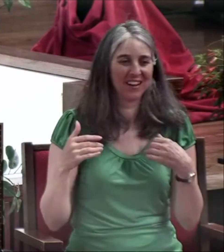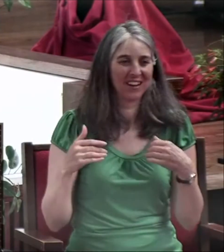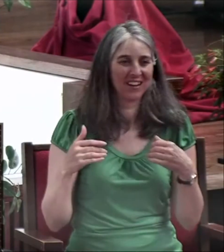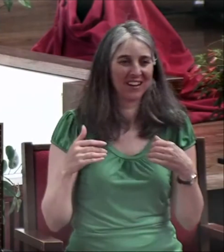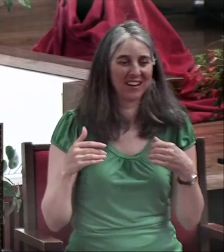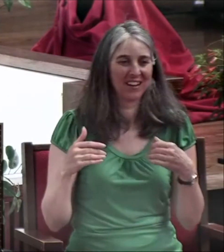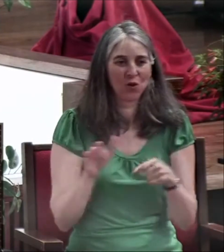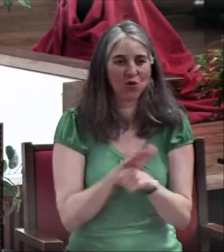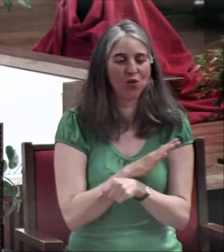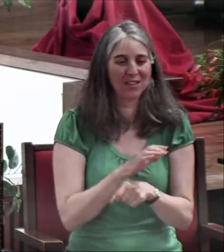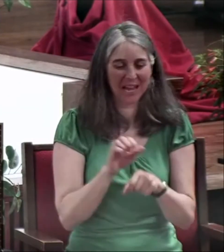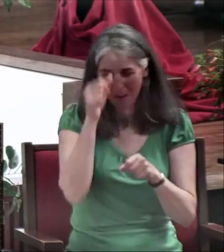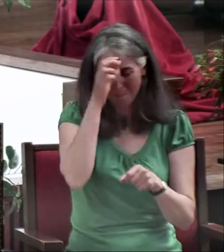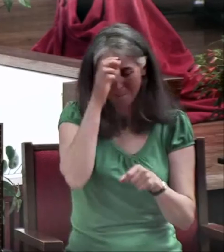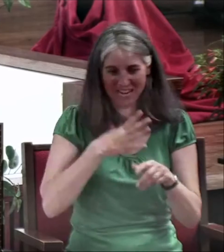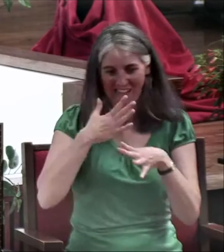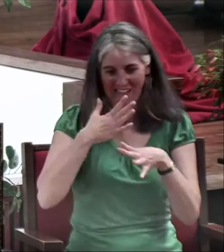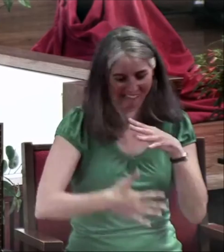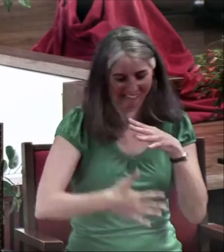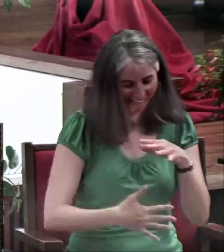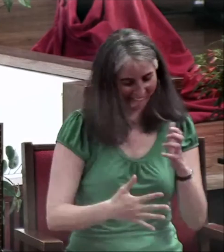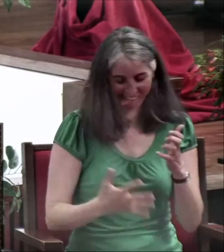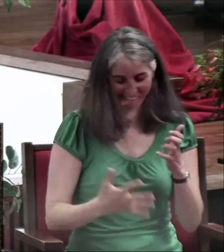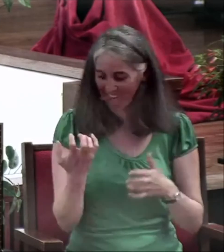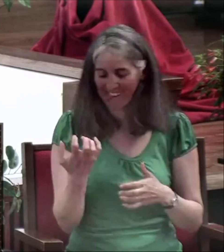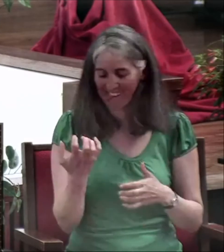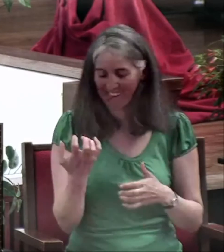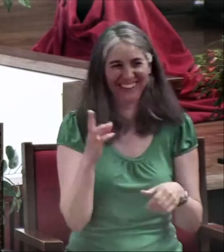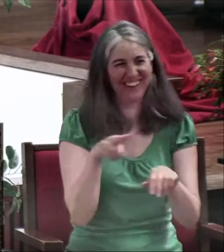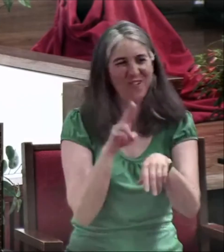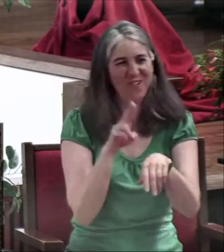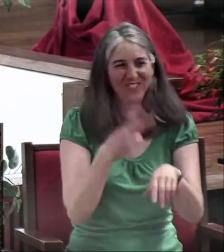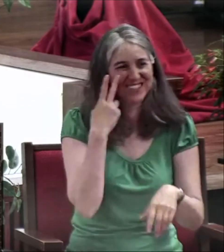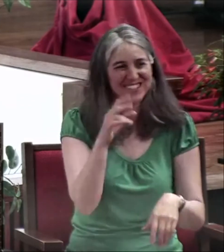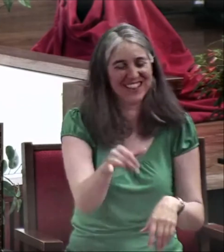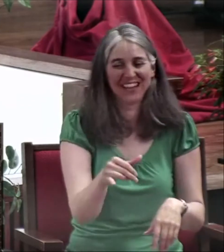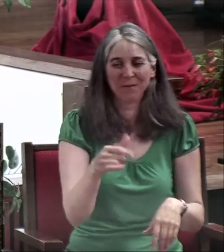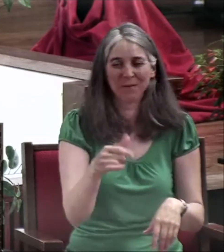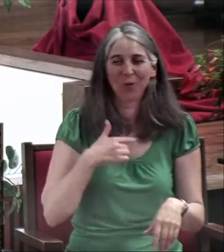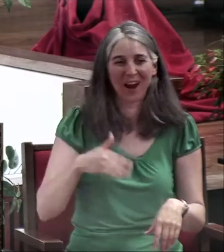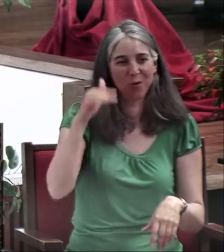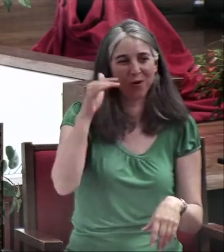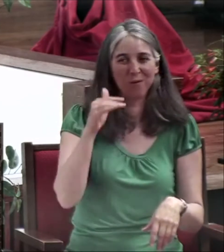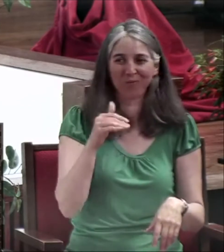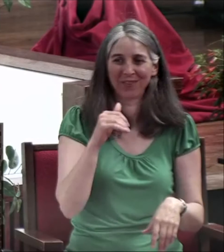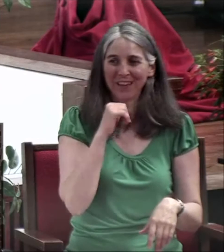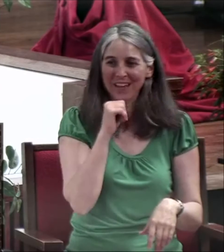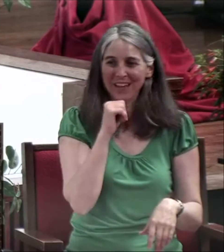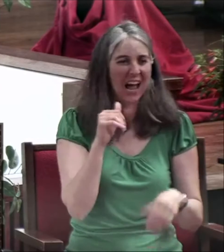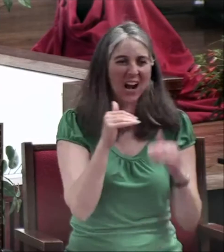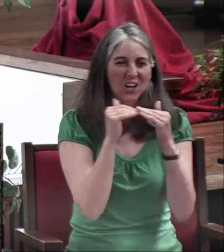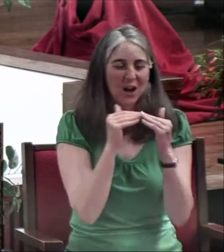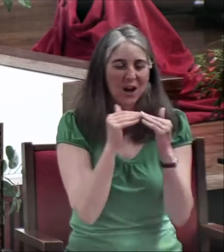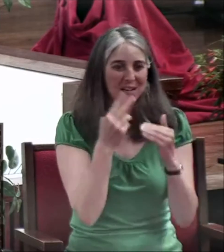fingers in the church I grew up in, because they work in the logging industry and the sawmills and all that. And it was not uncommon to see someone